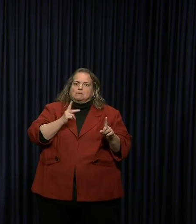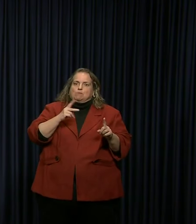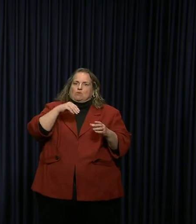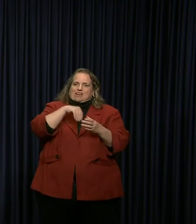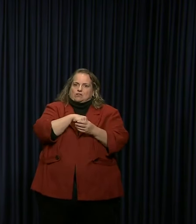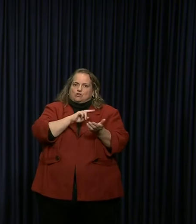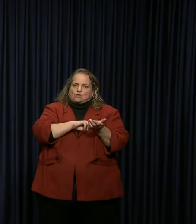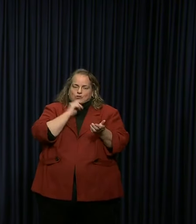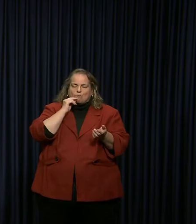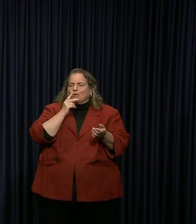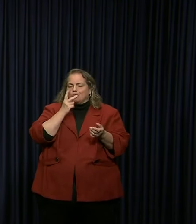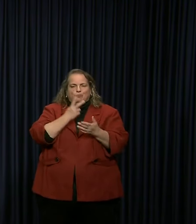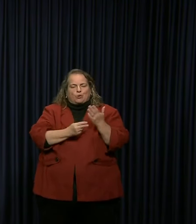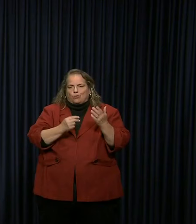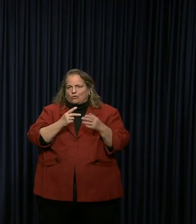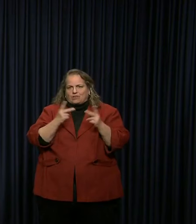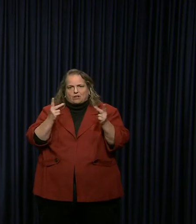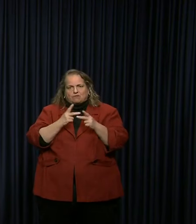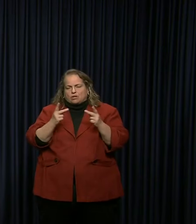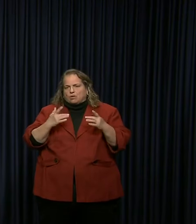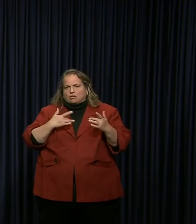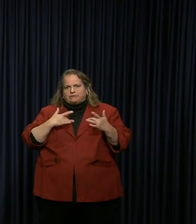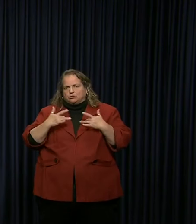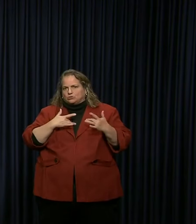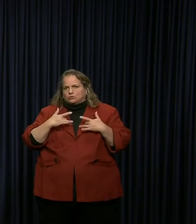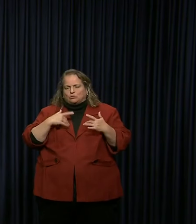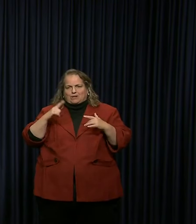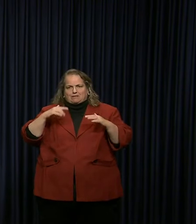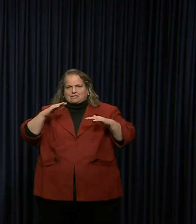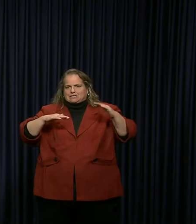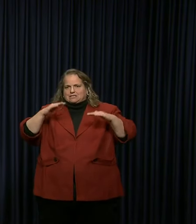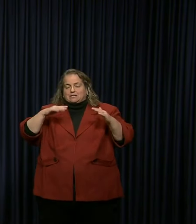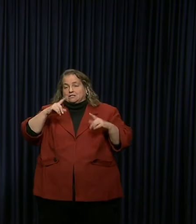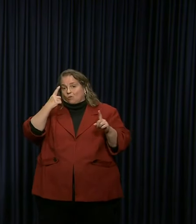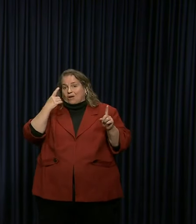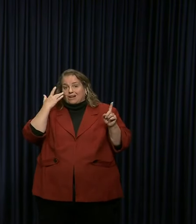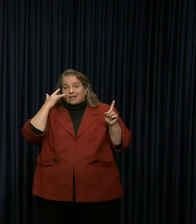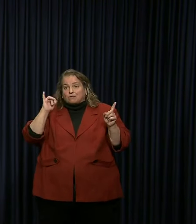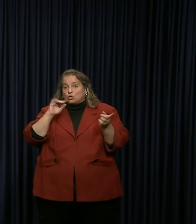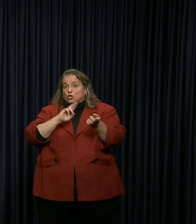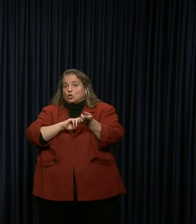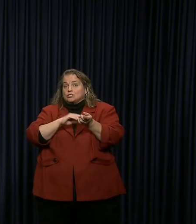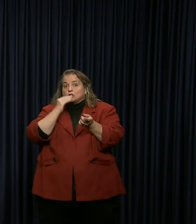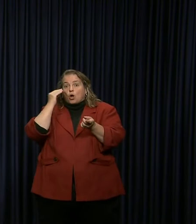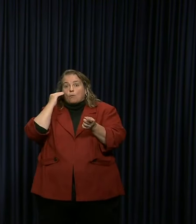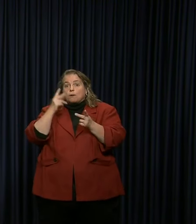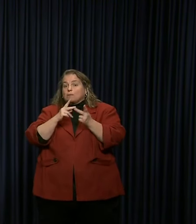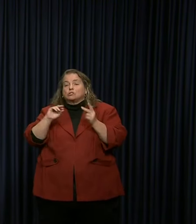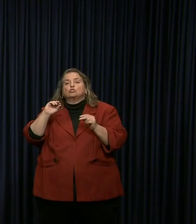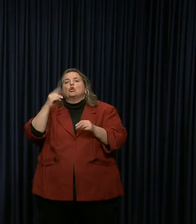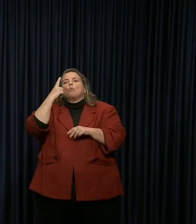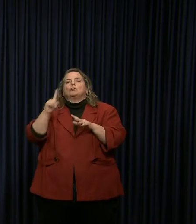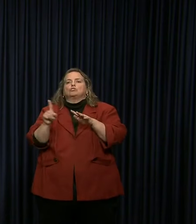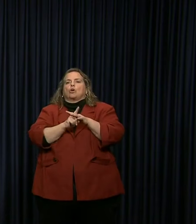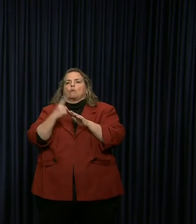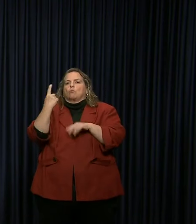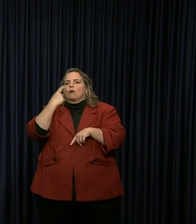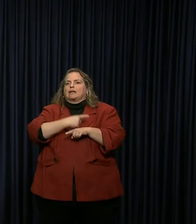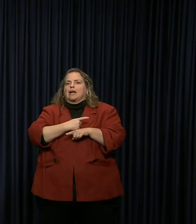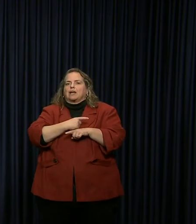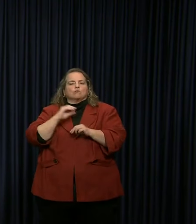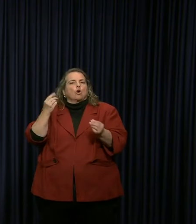as we move forward. We don't want to see what happened, at least at one California nursing home facility, where nobody showed up one day. I mean, that